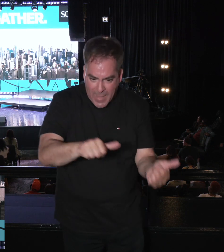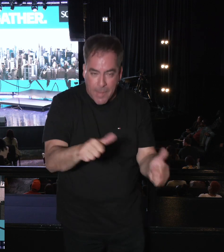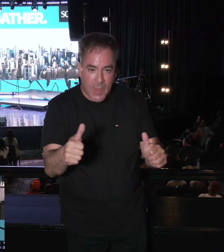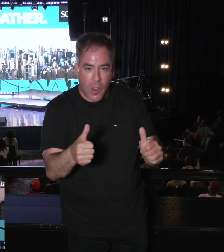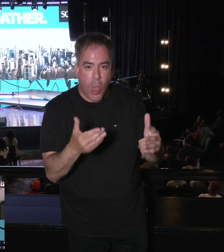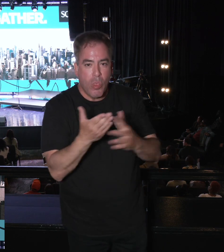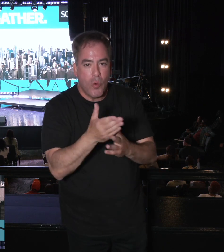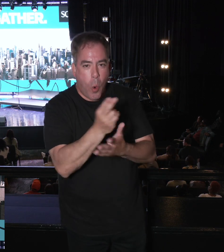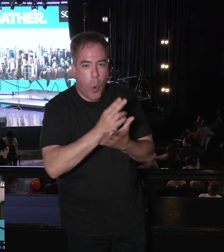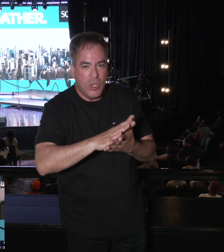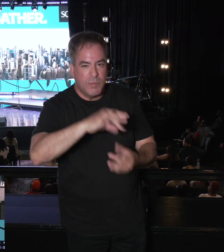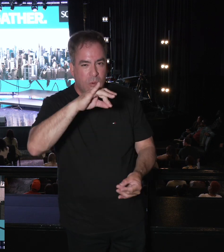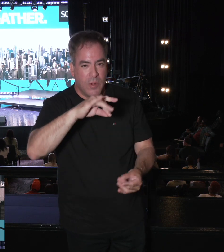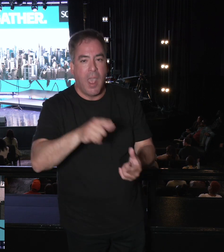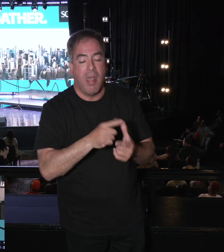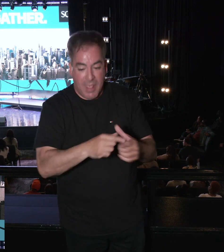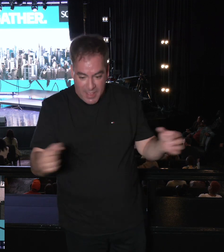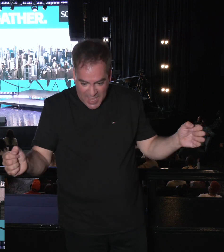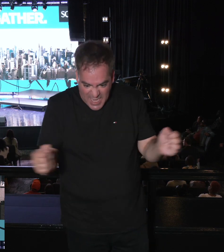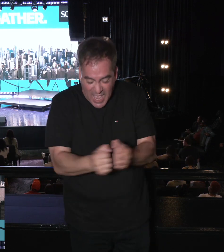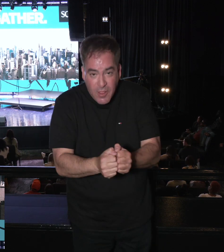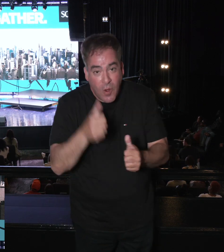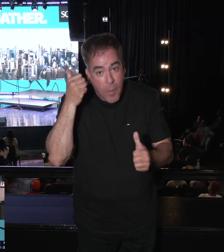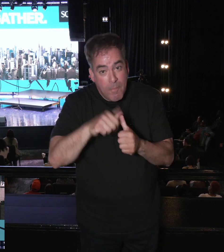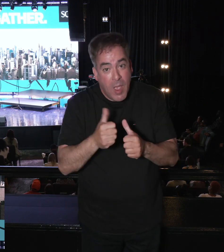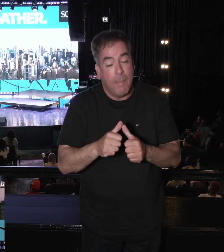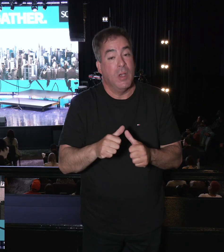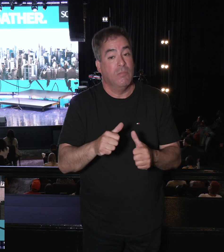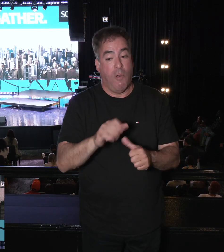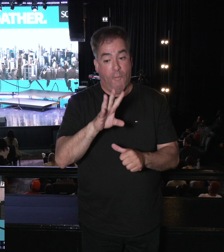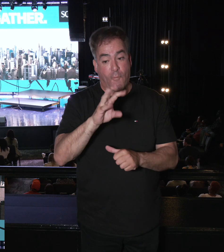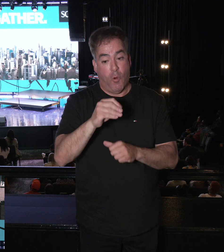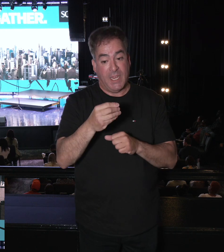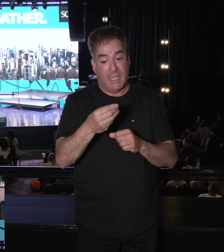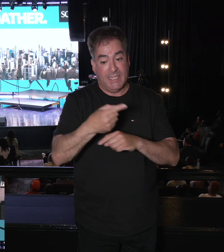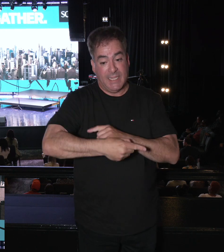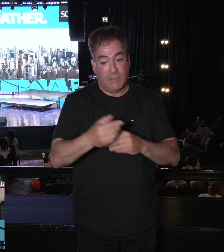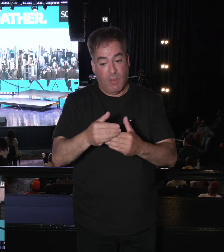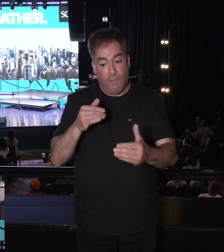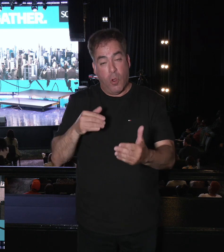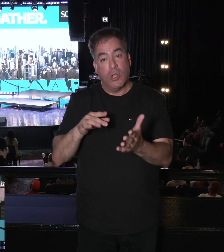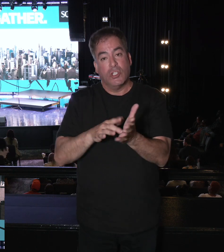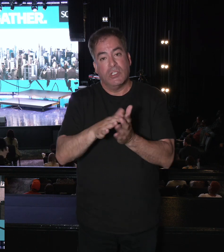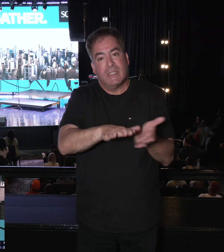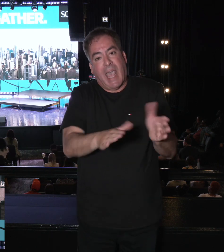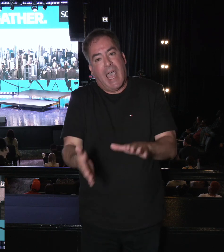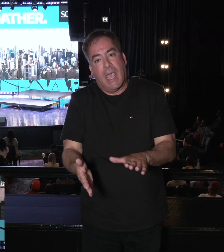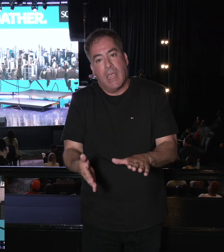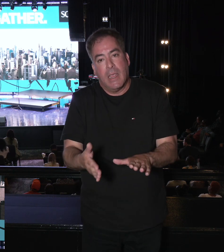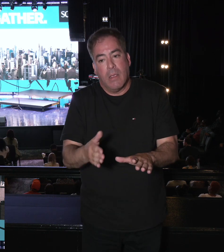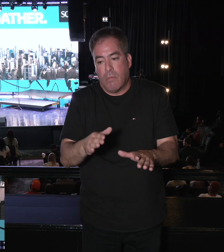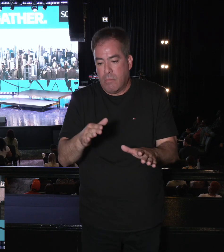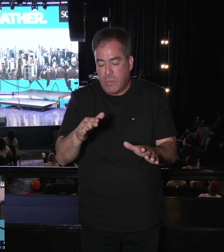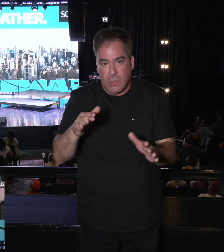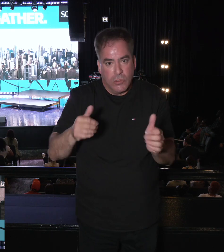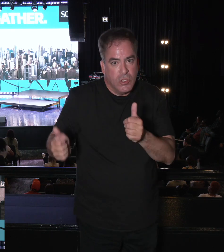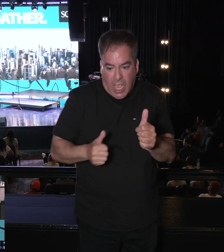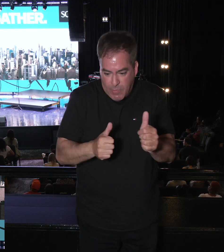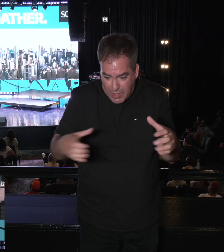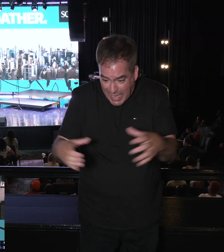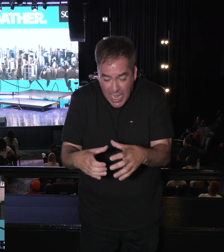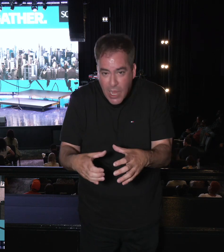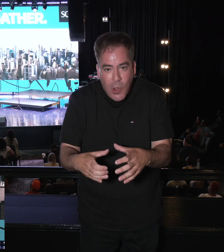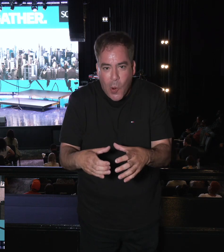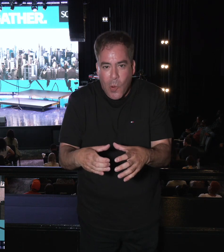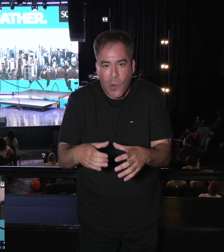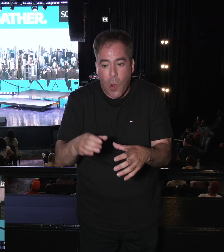the Holy Spirit. Then they gathered. Remember, Jesus had died 40 days ago. The disciples didn't gather then. They actually